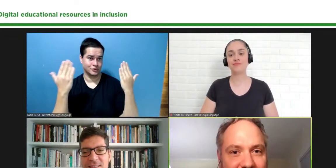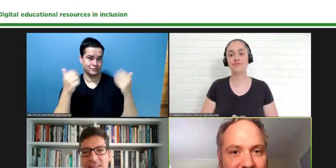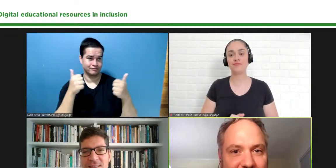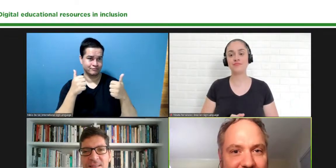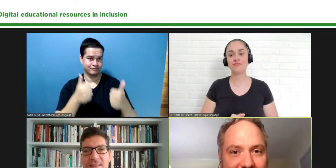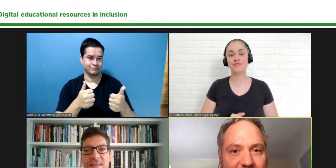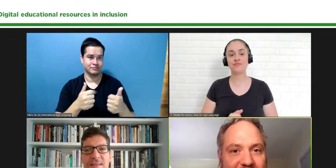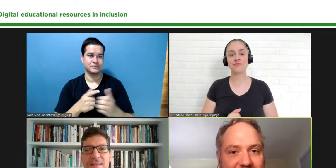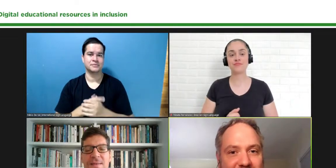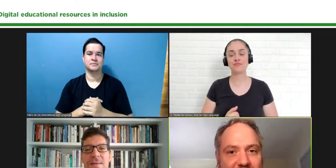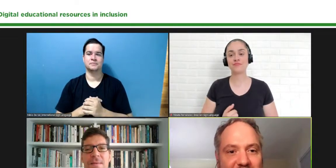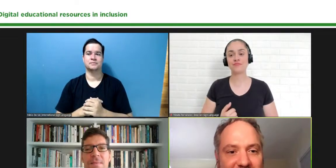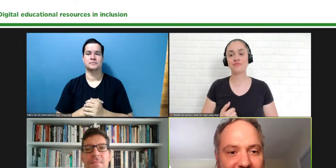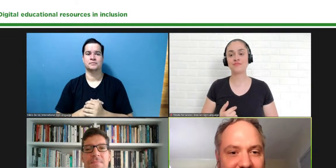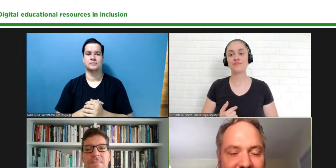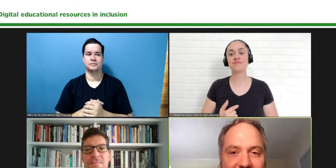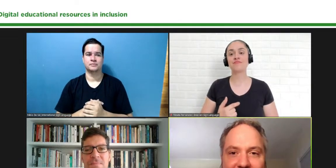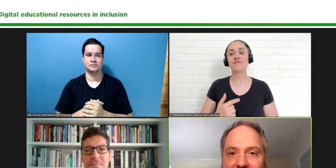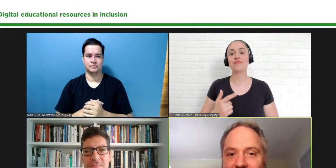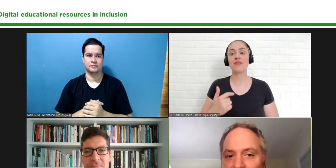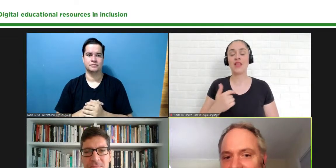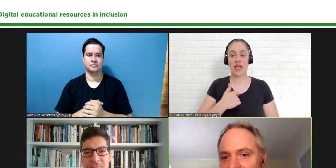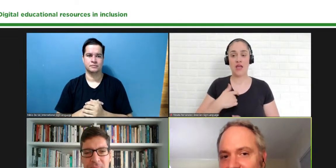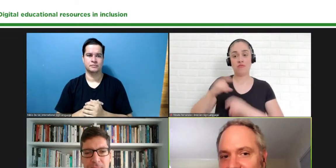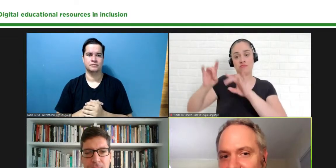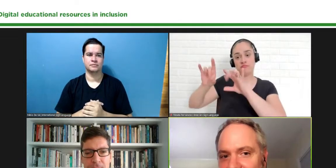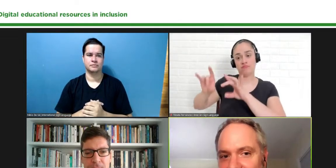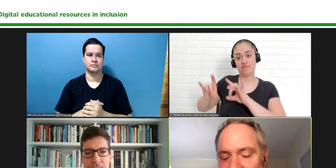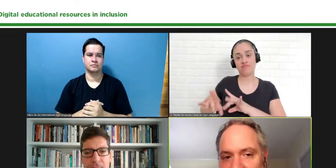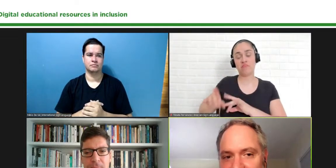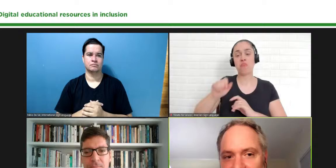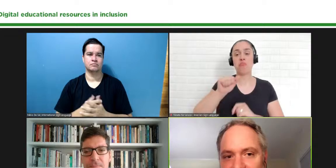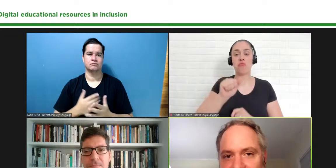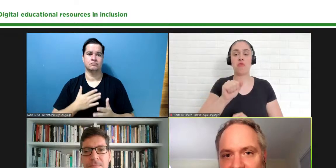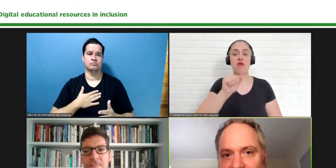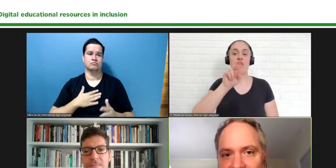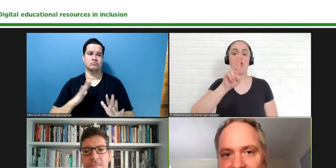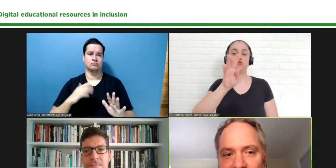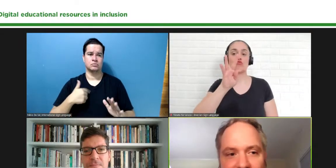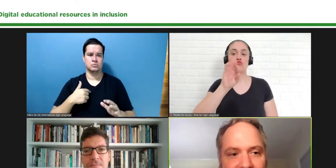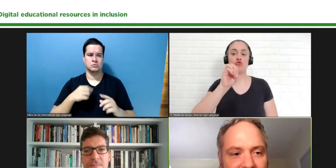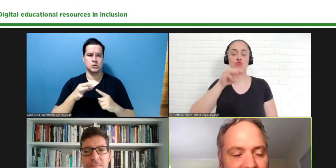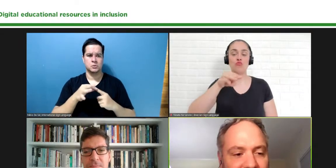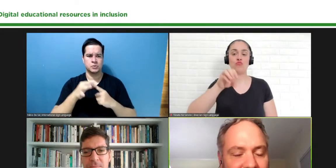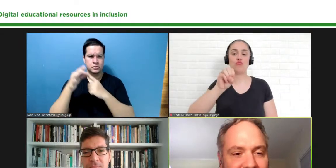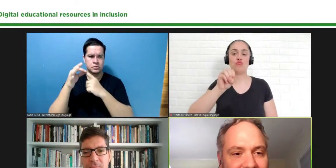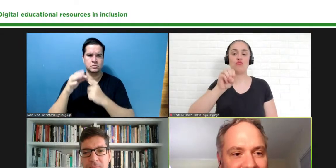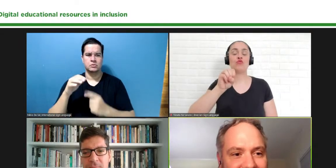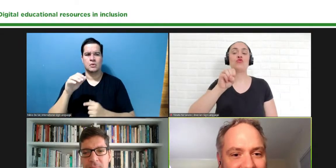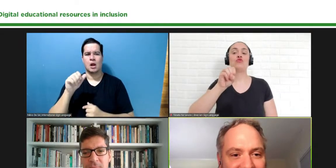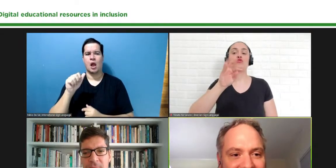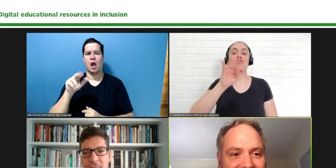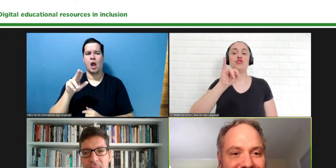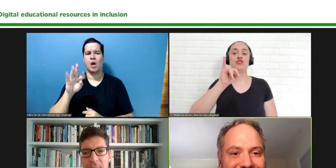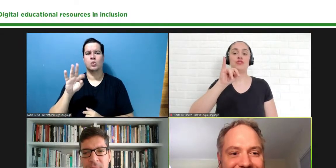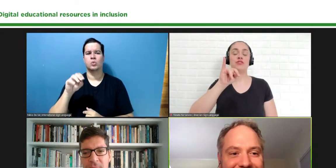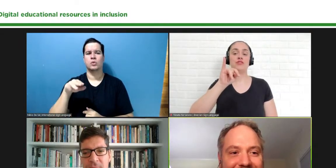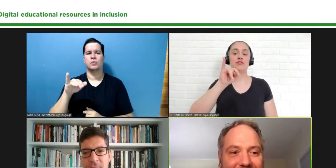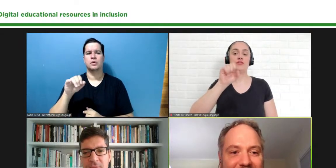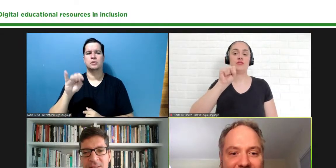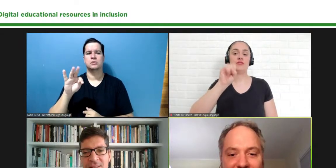I am a UDL implementation specialist, white male, and my son tells me I have gray hair now, not brown